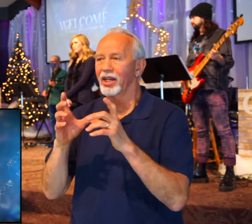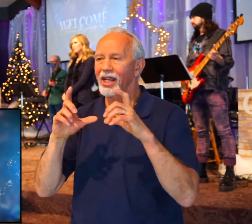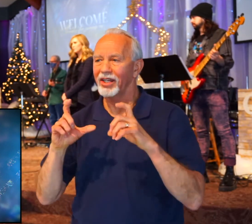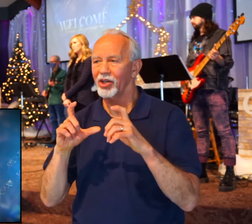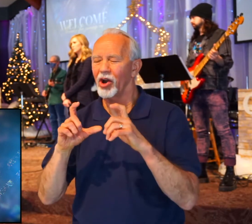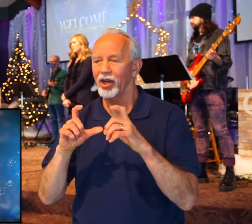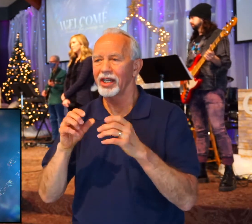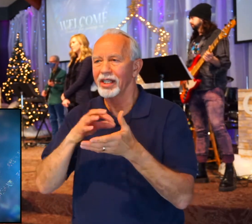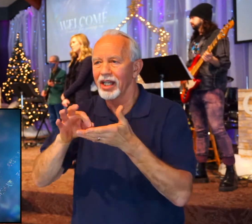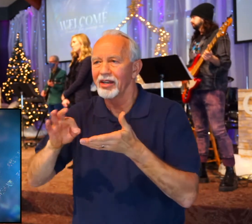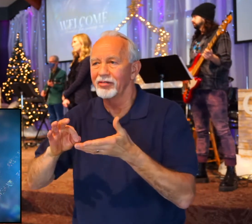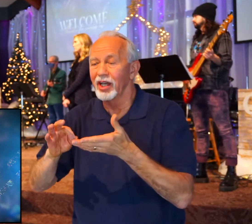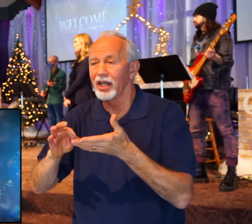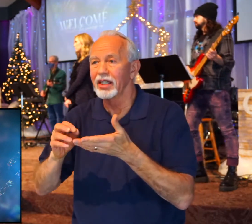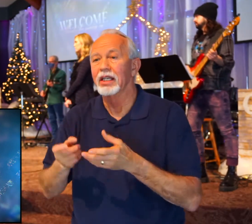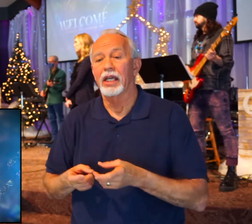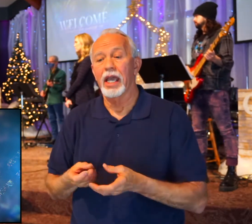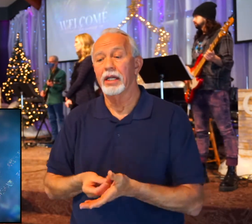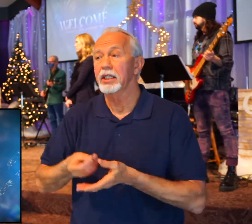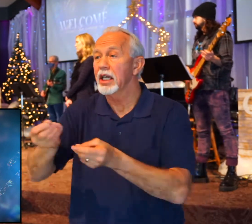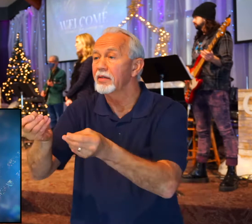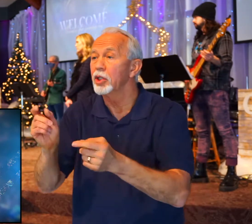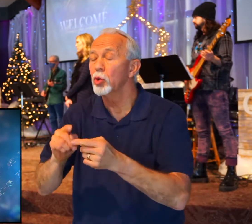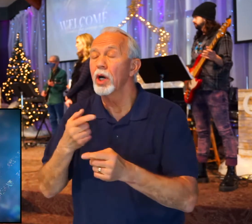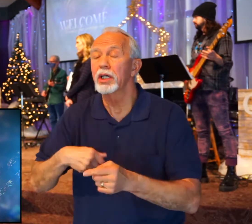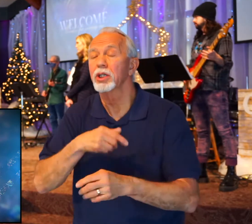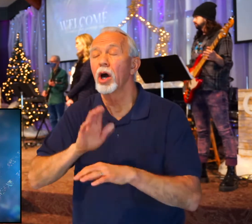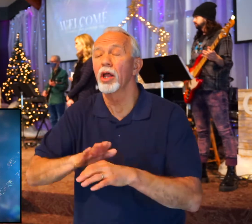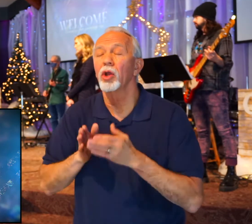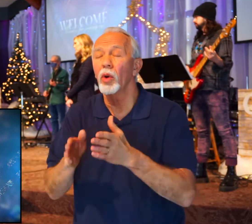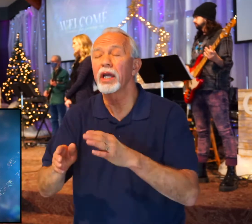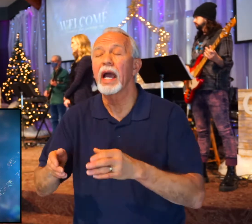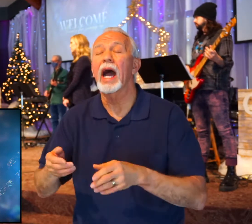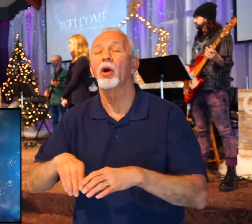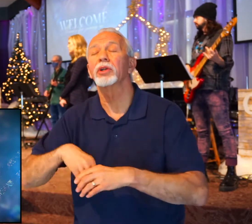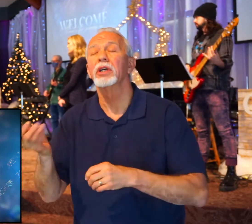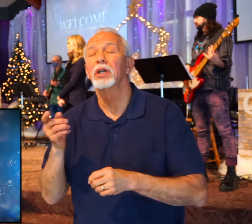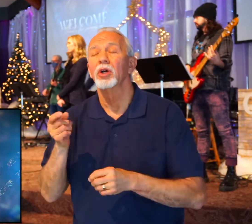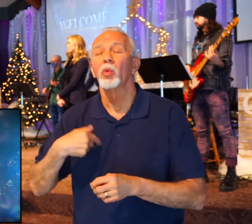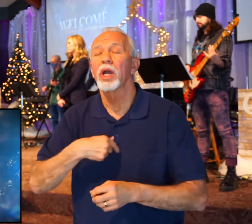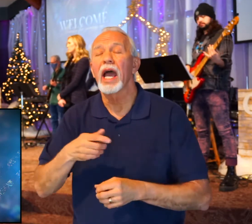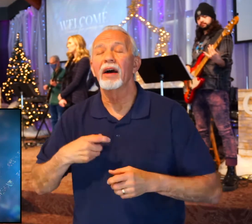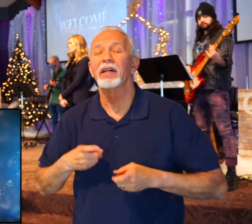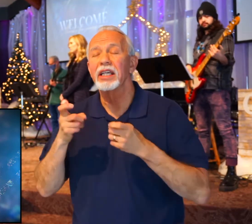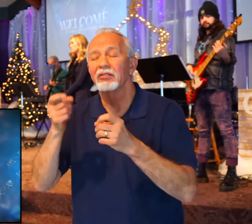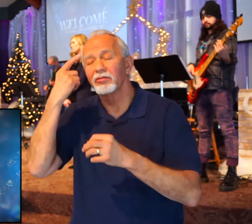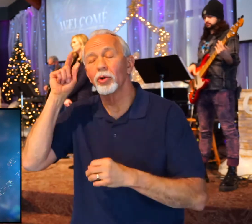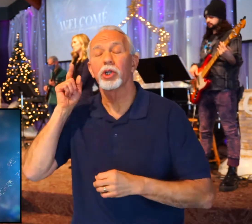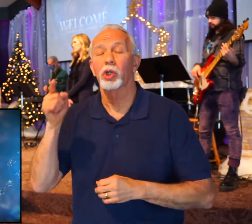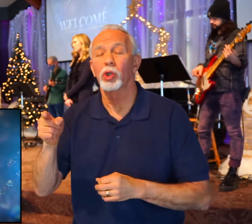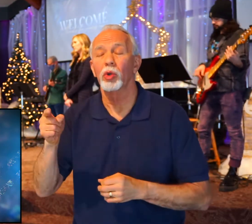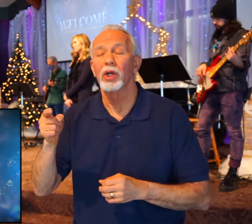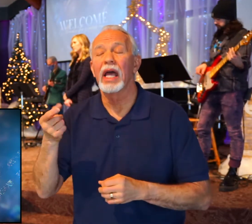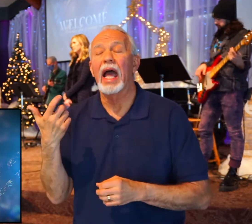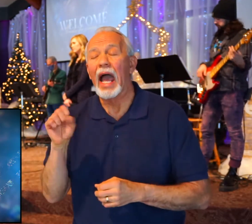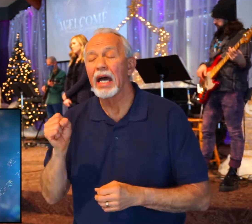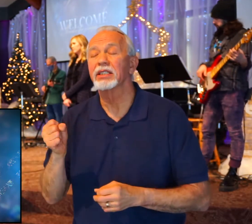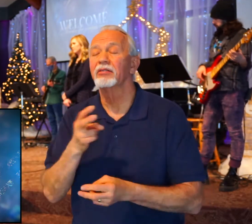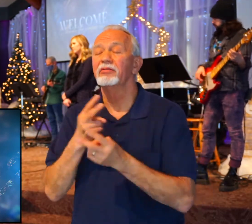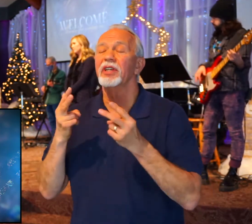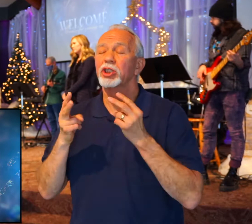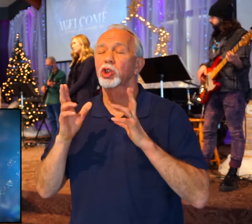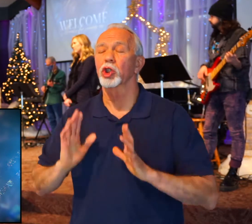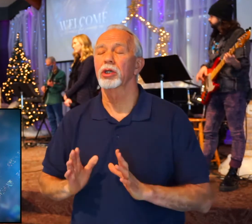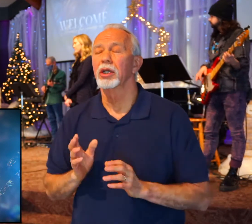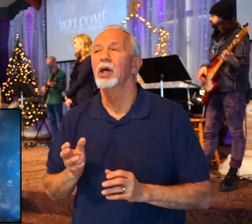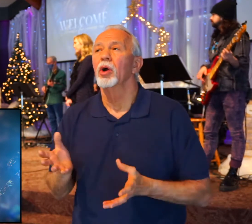it out and turning it in on your way out, we have a gift for you. On your way out as a visitor today. We also want